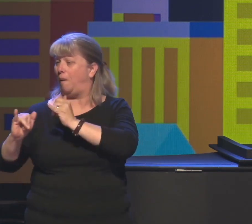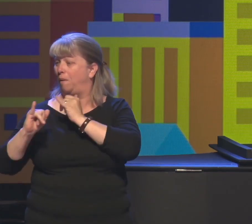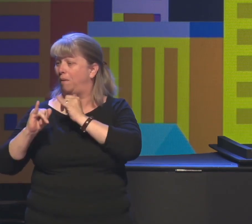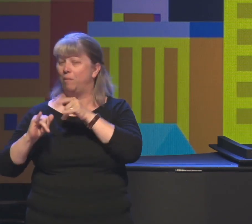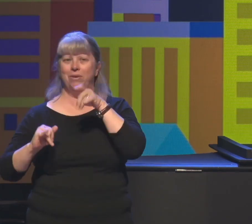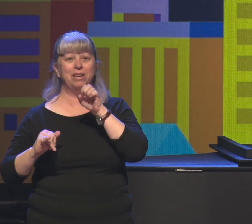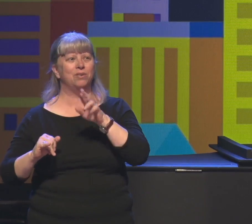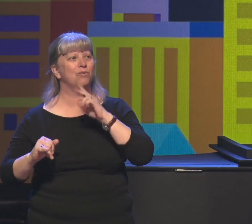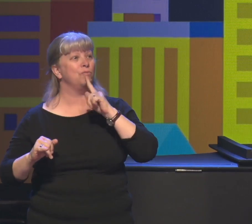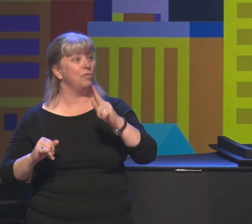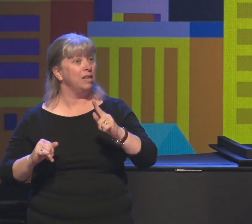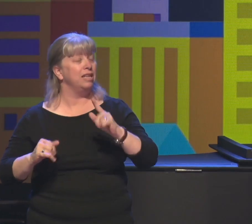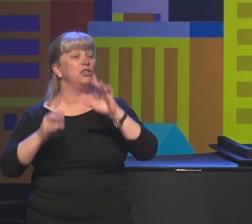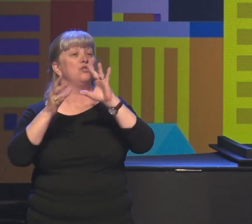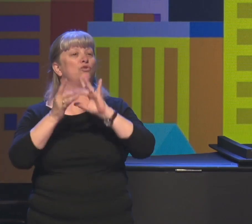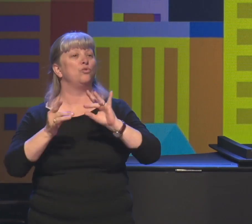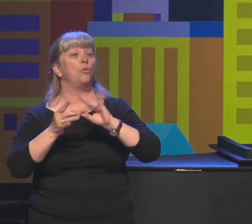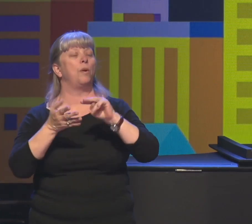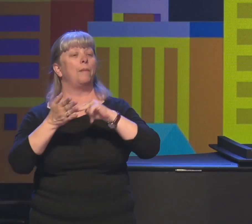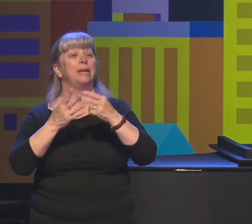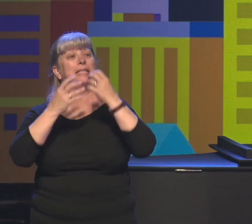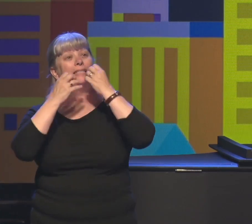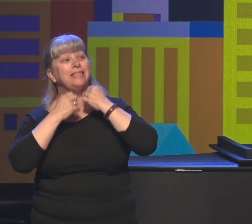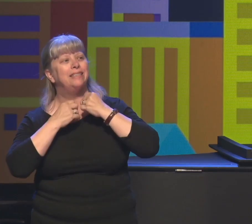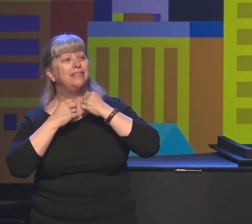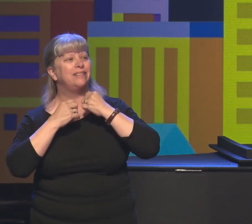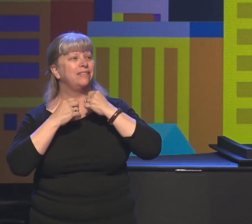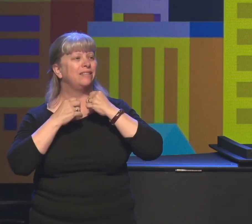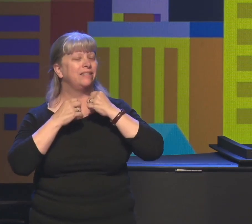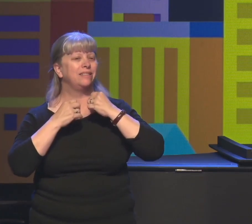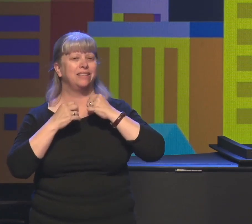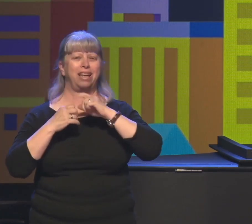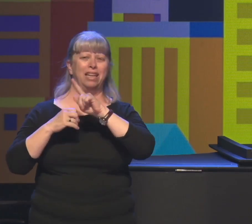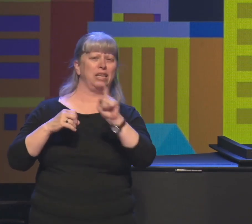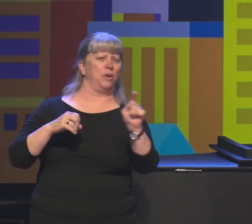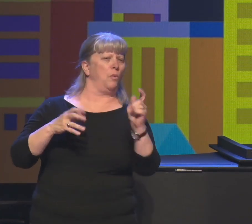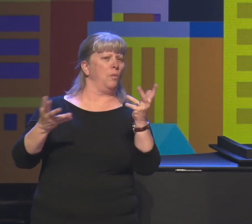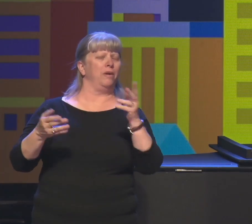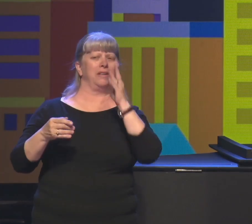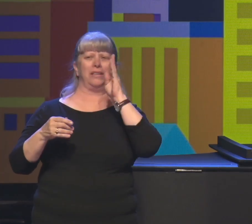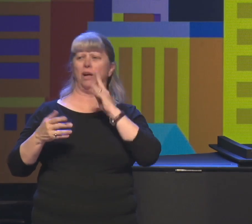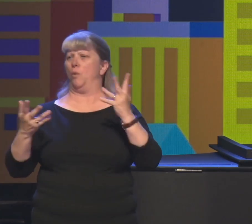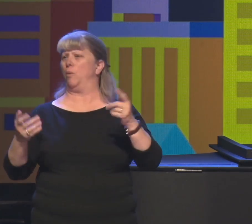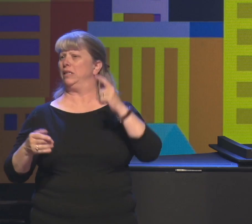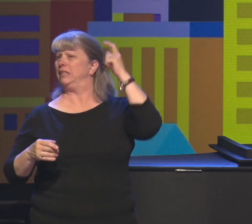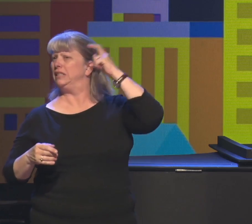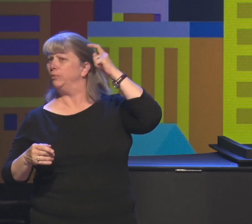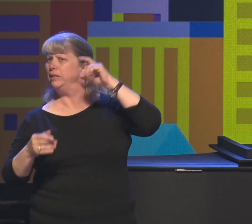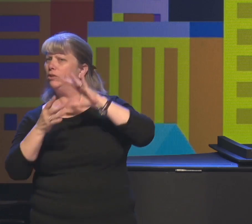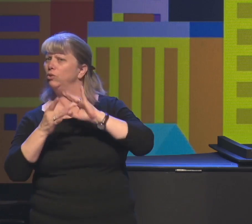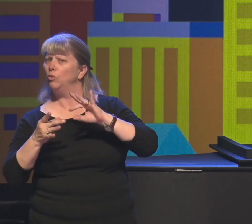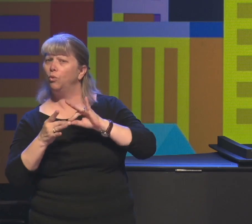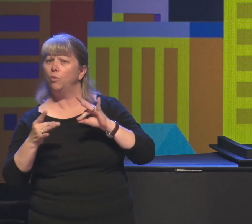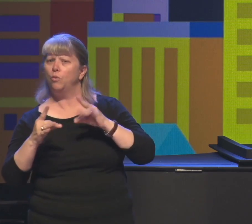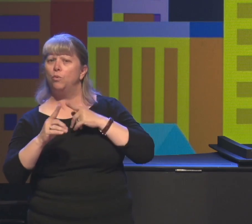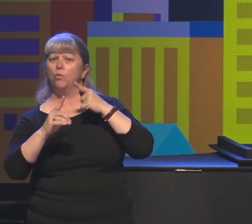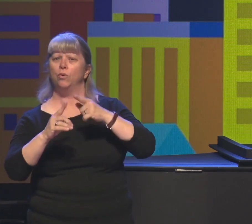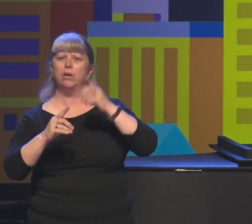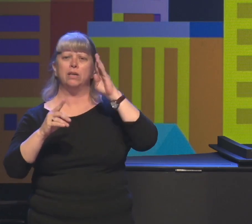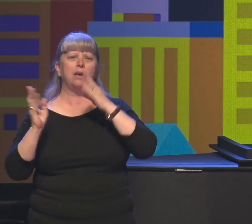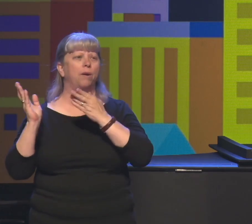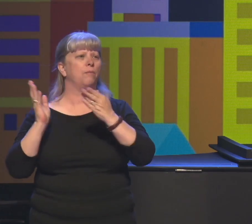really take what the story means, okay, and we ask, what does God want? What's the wisdom of the story? Is that God